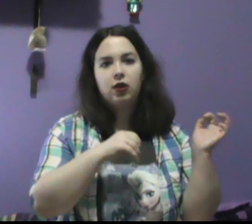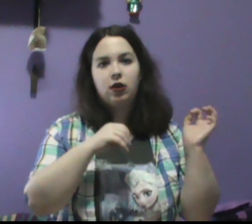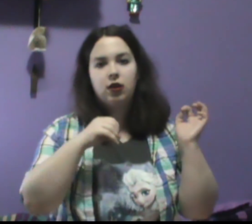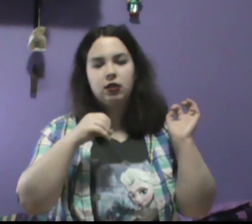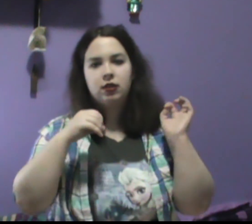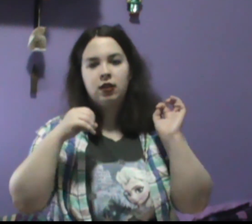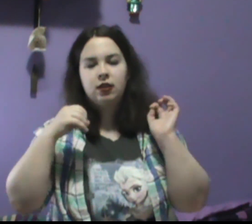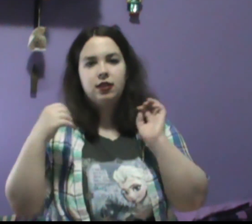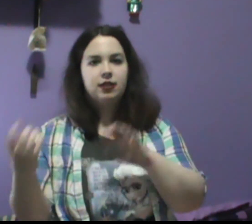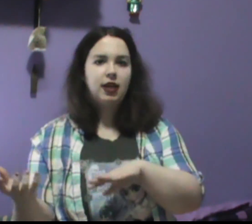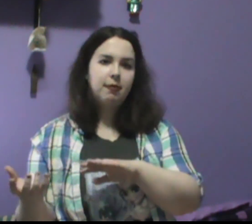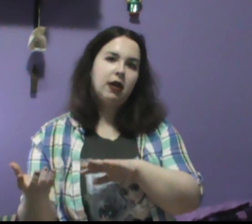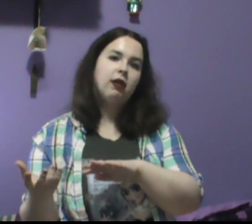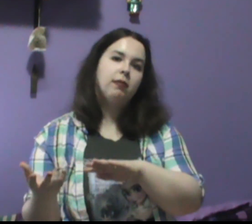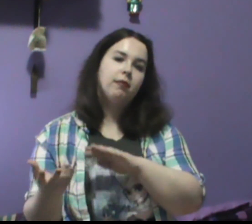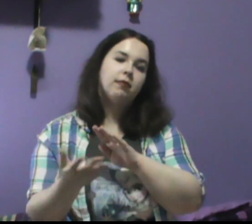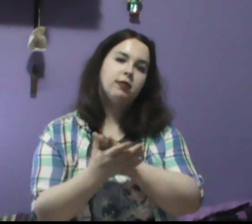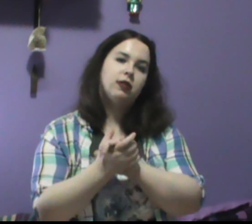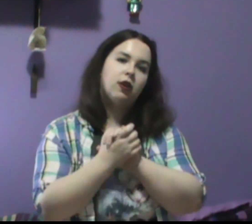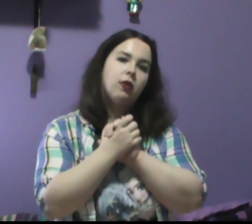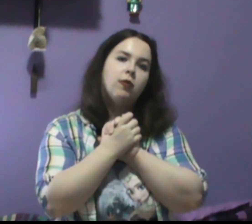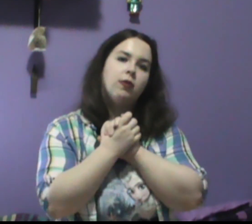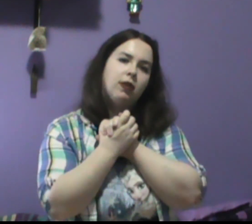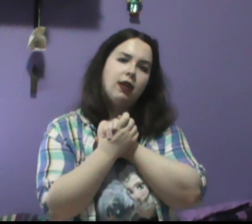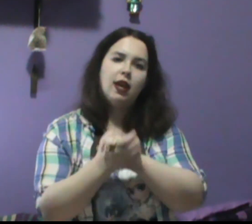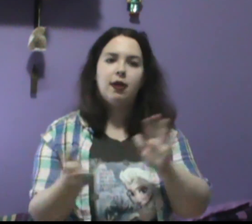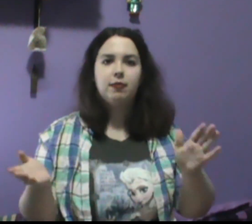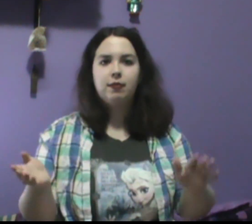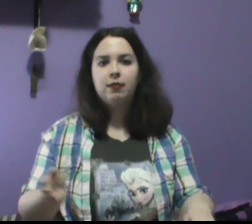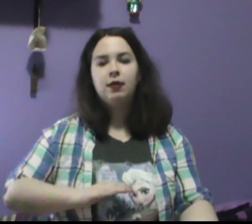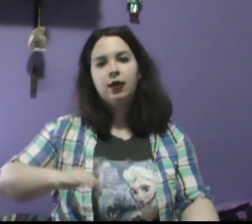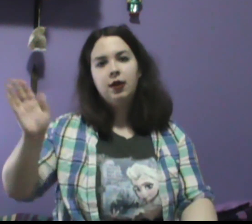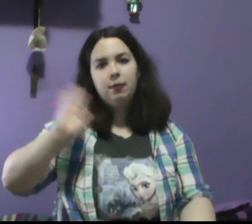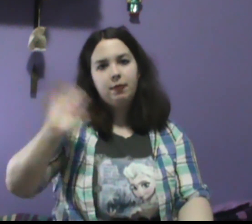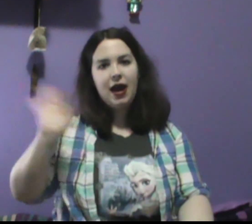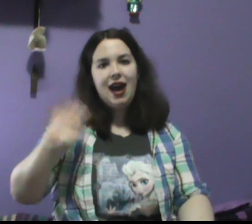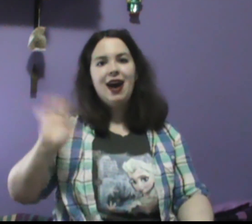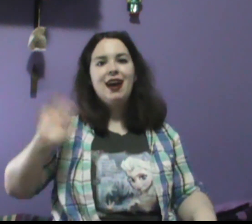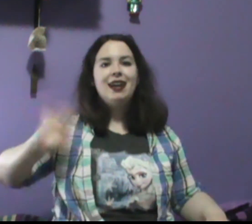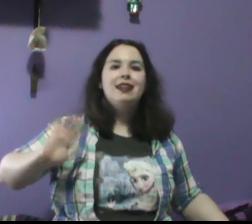called The Same Air. So, yeah. Bye!